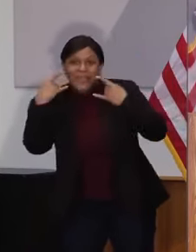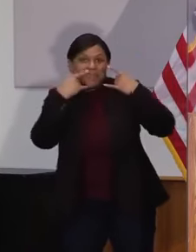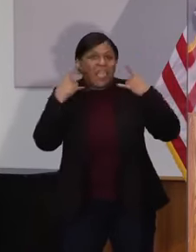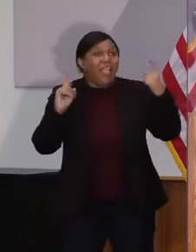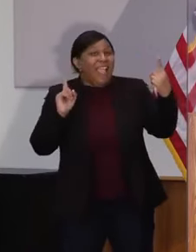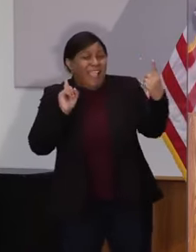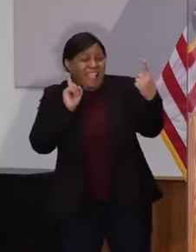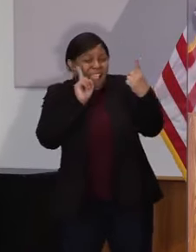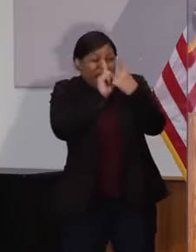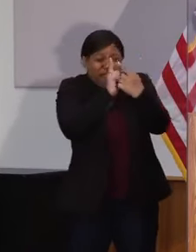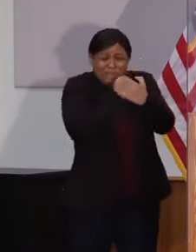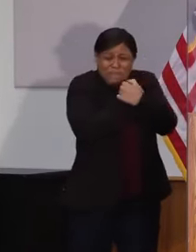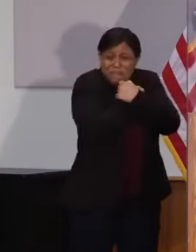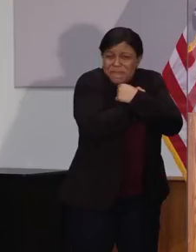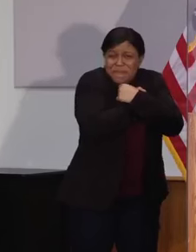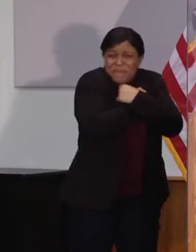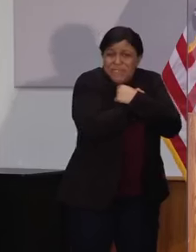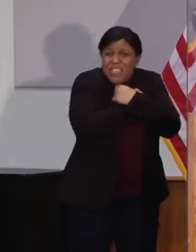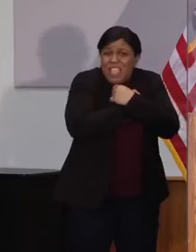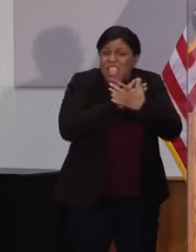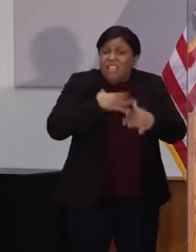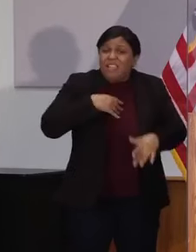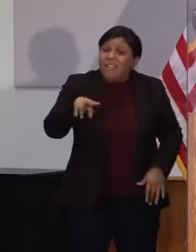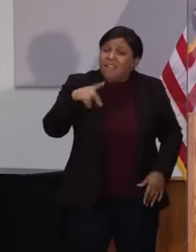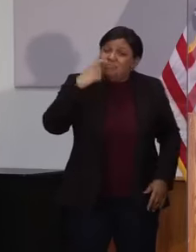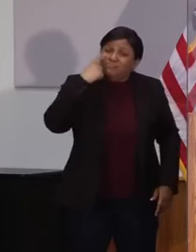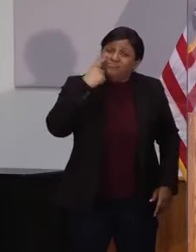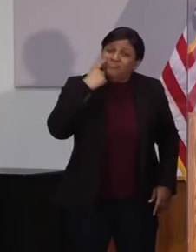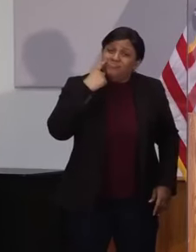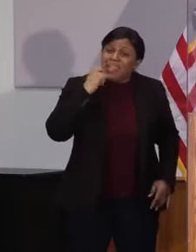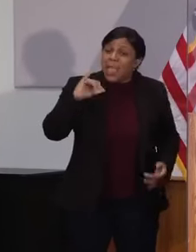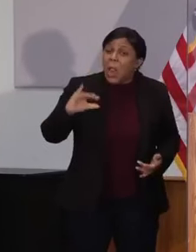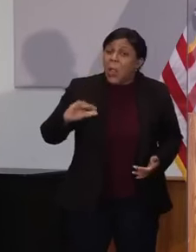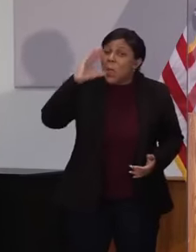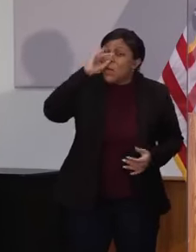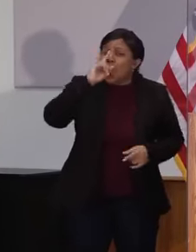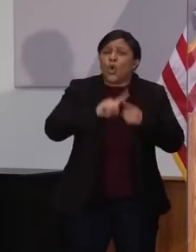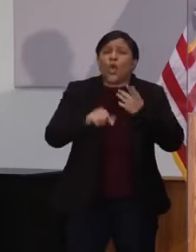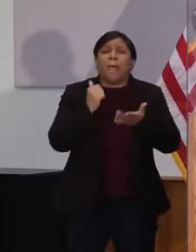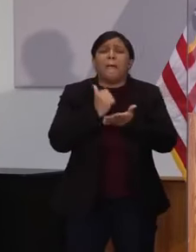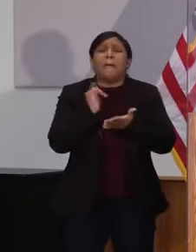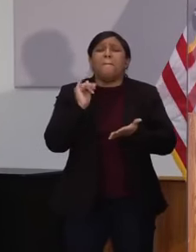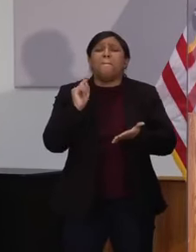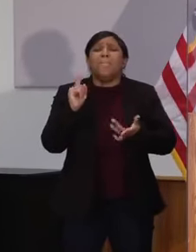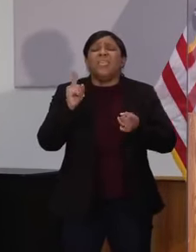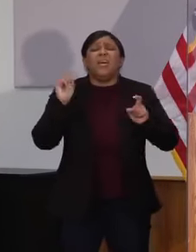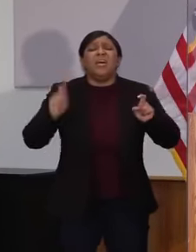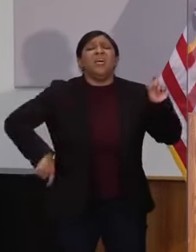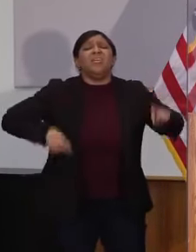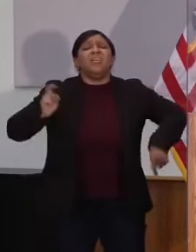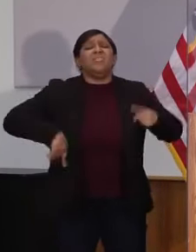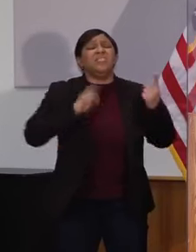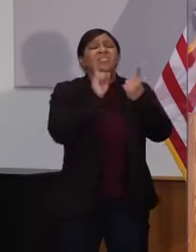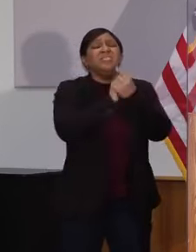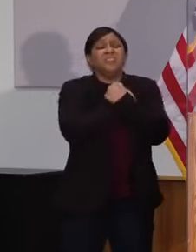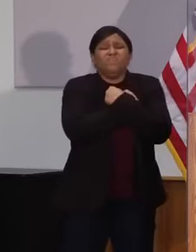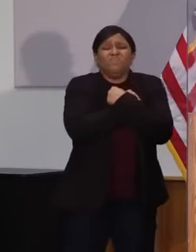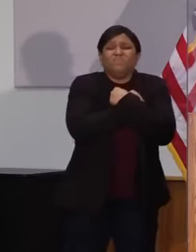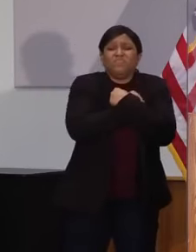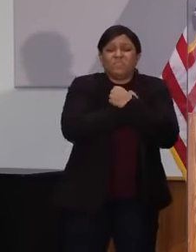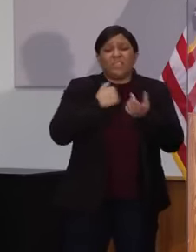what we're fighting this dang fight for that little boy to give that hug. So yes, I think you're going to see the commitment. I cannot thank